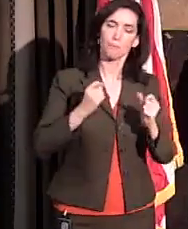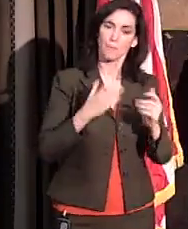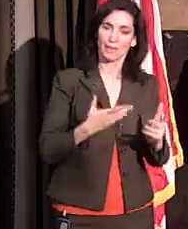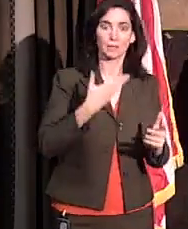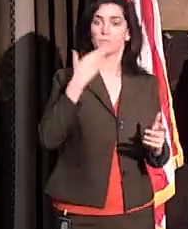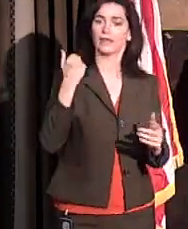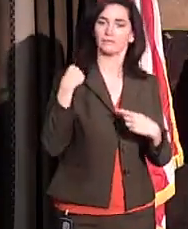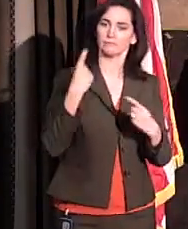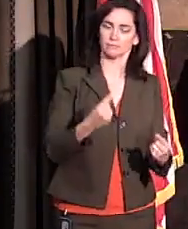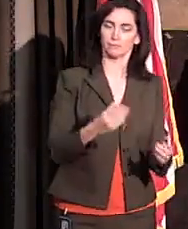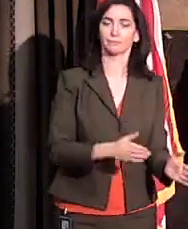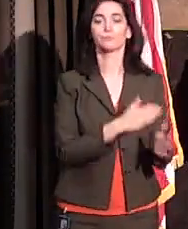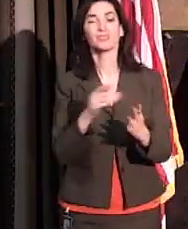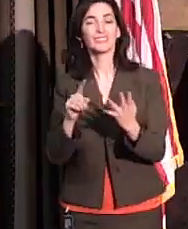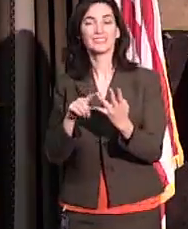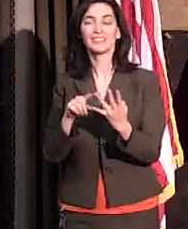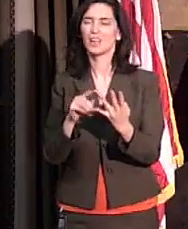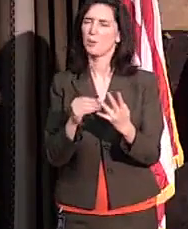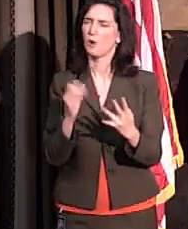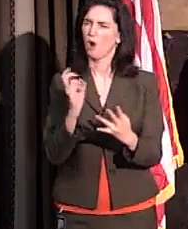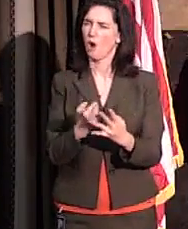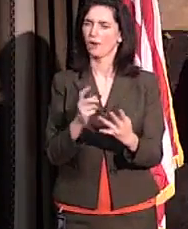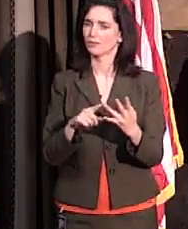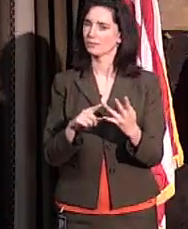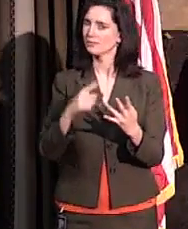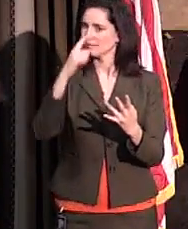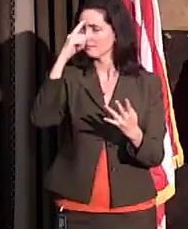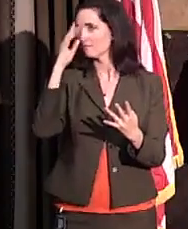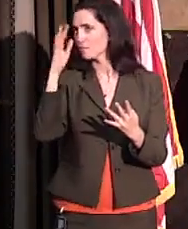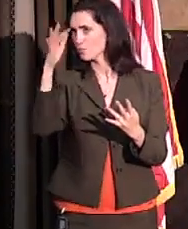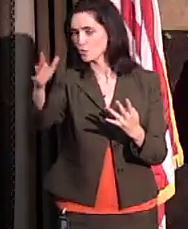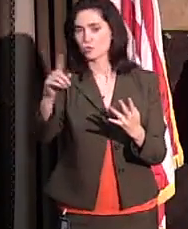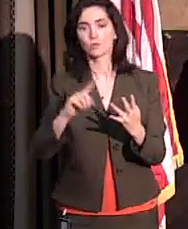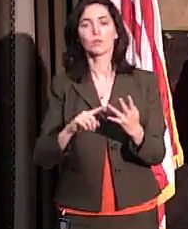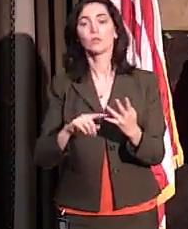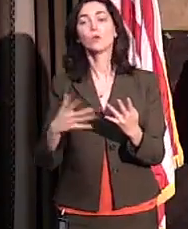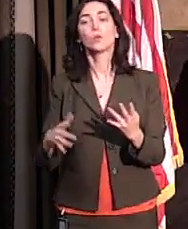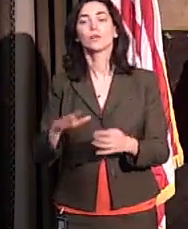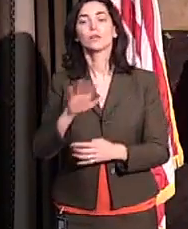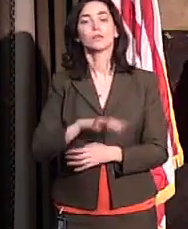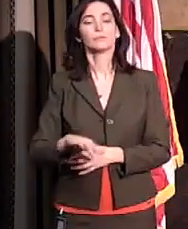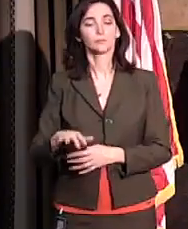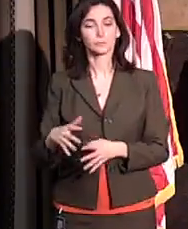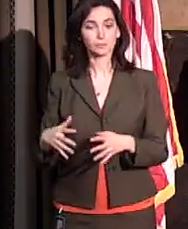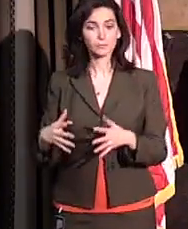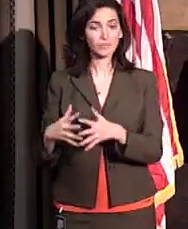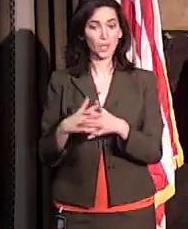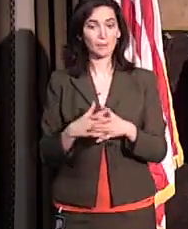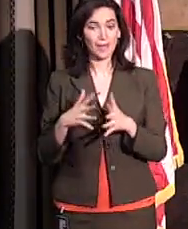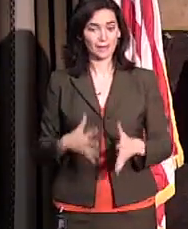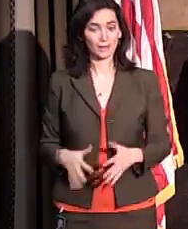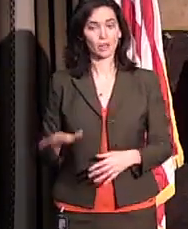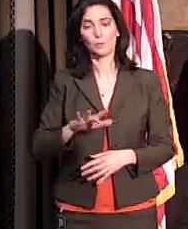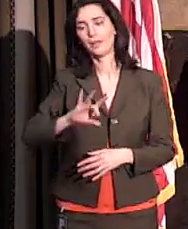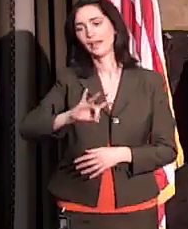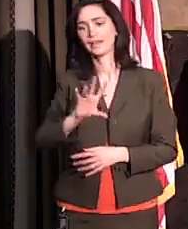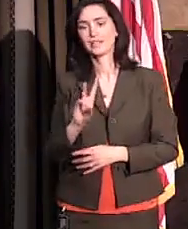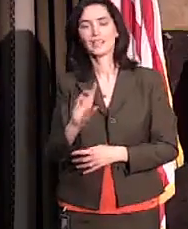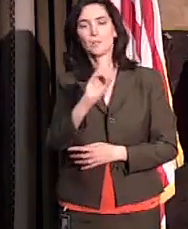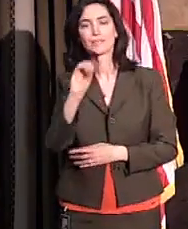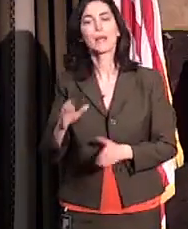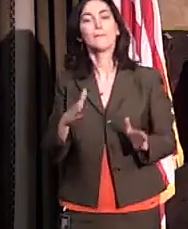phase is going to be a little tougher. It's the long-haul trips. While 87% of Americans plan a